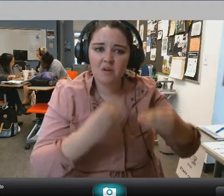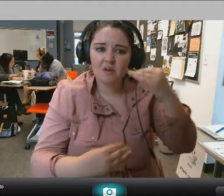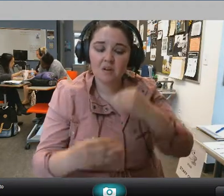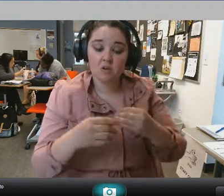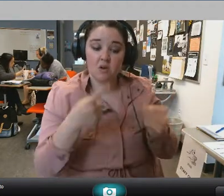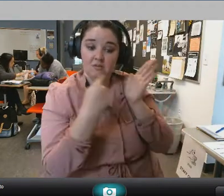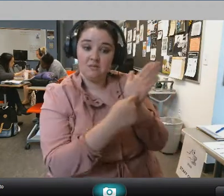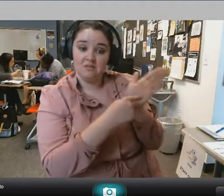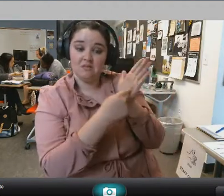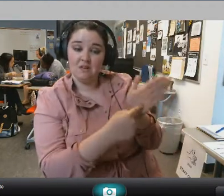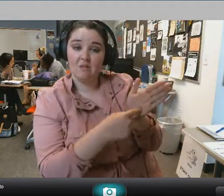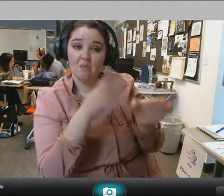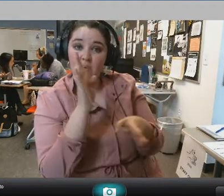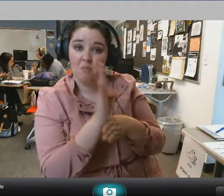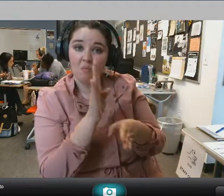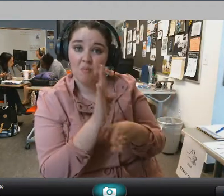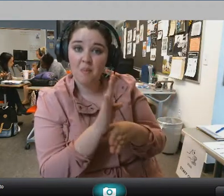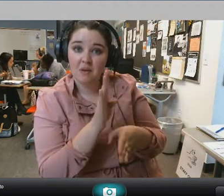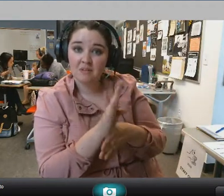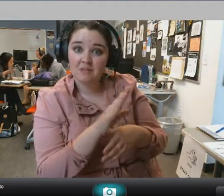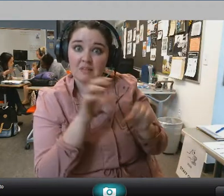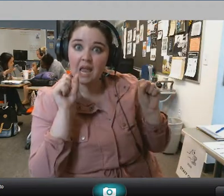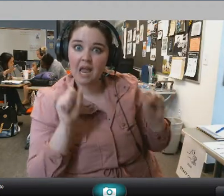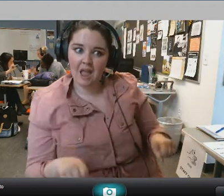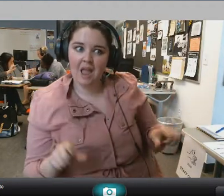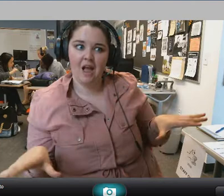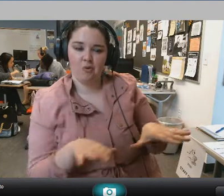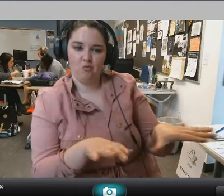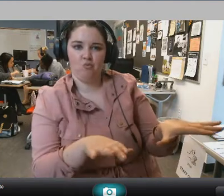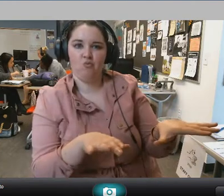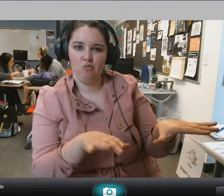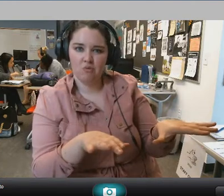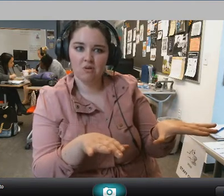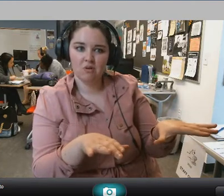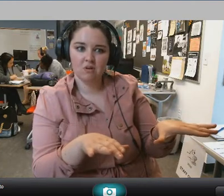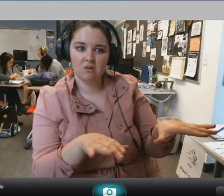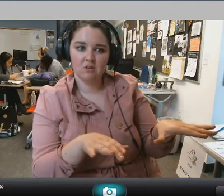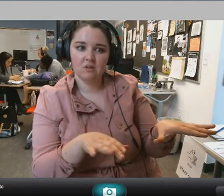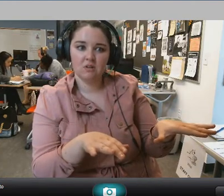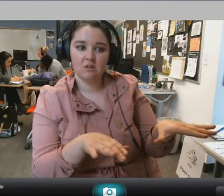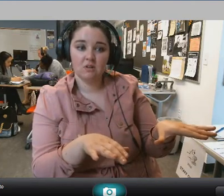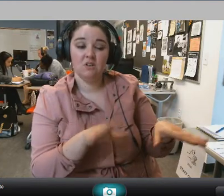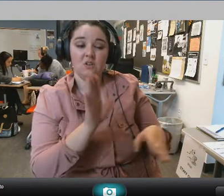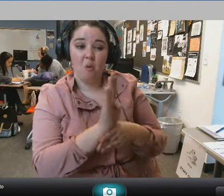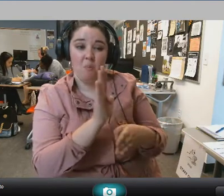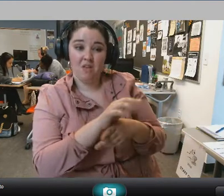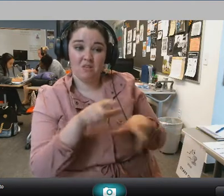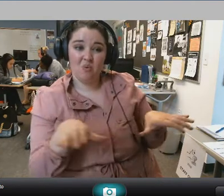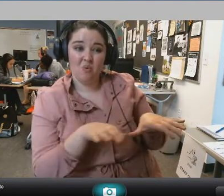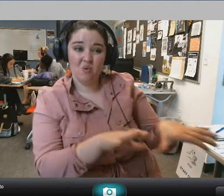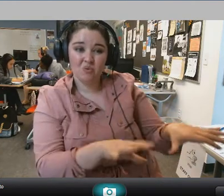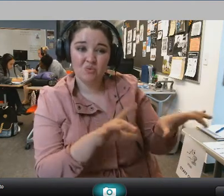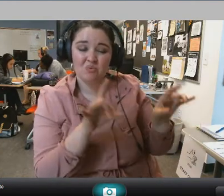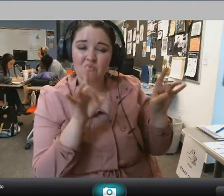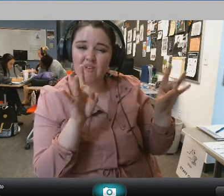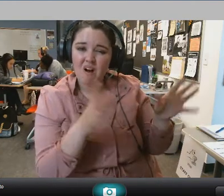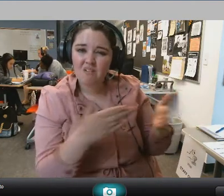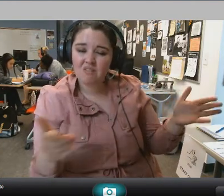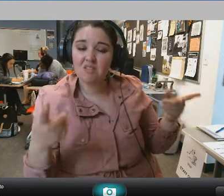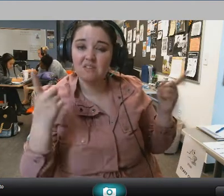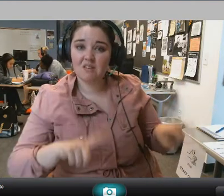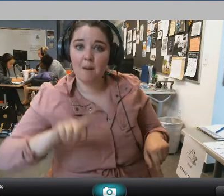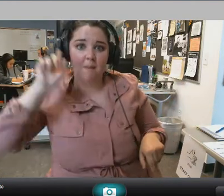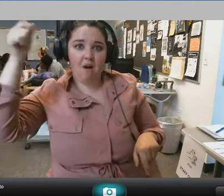do, not that they always do, but what they can do if there is no regulation and there is no